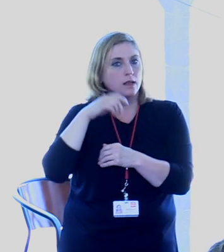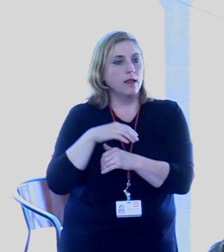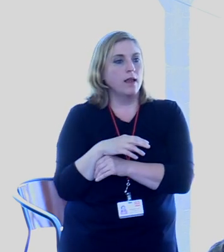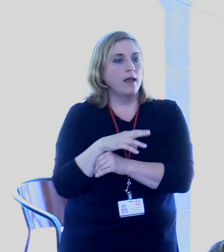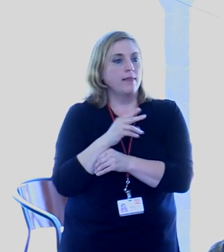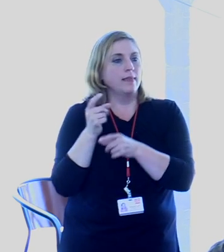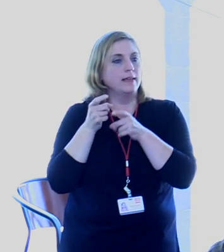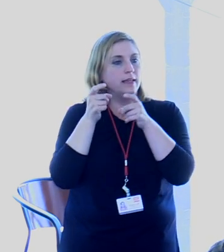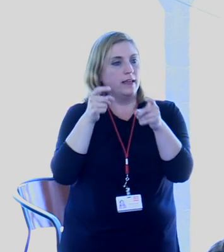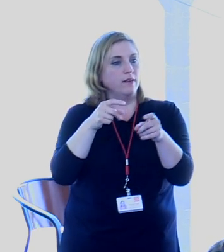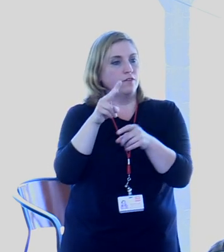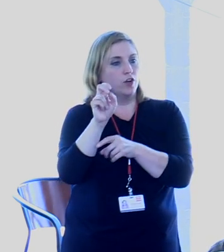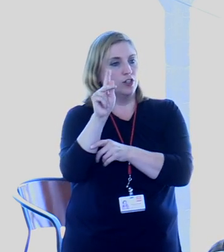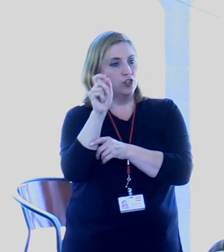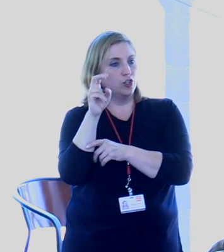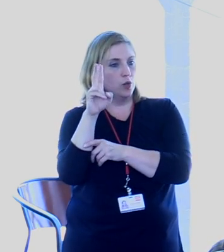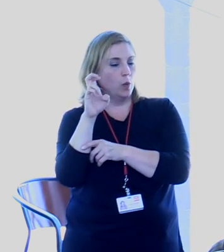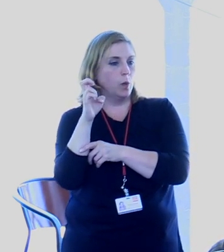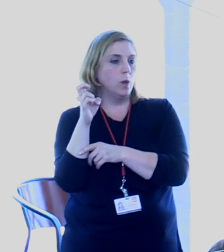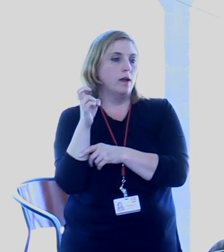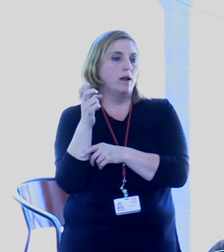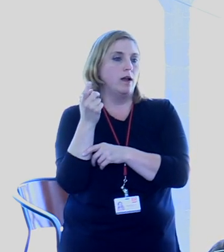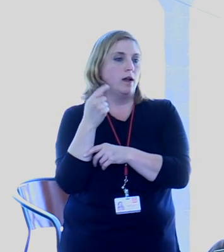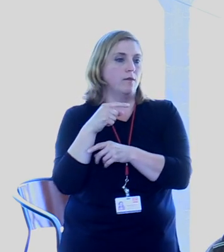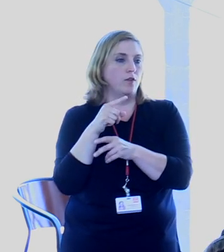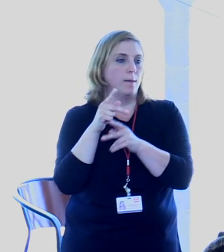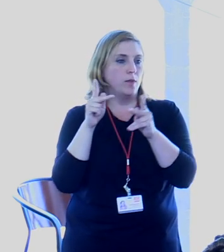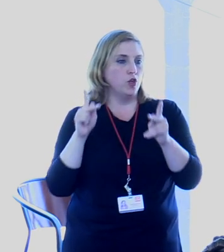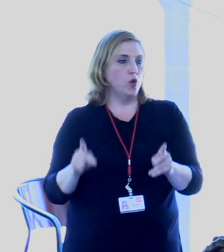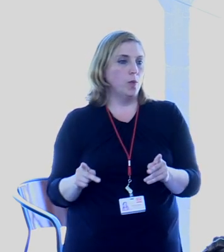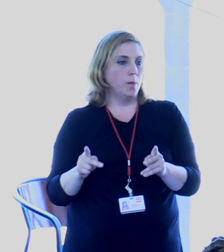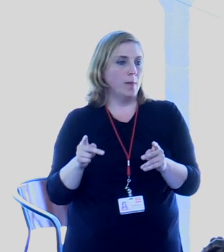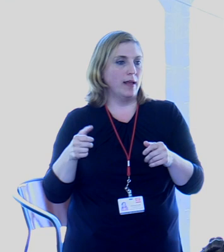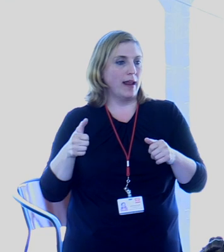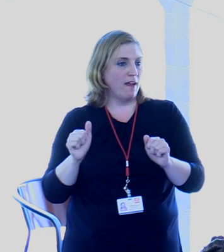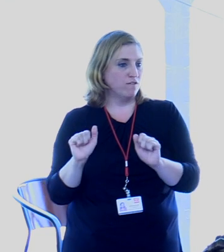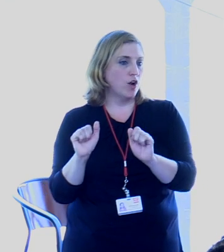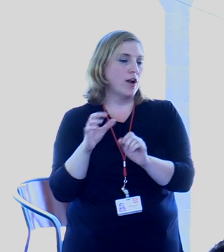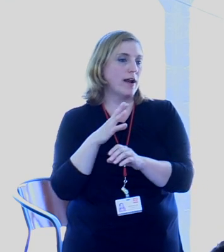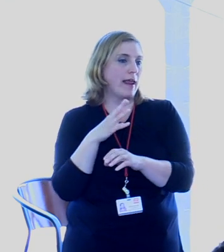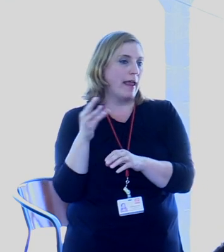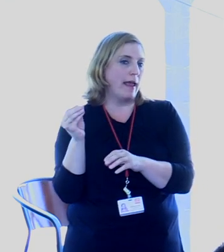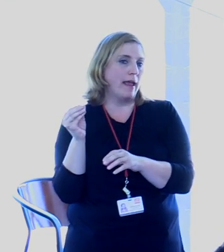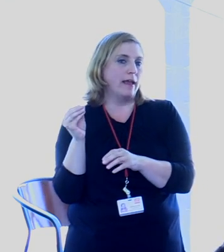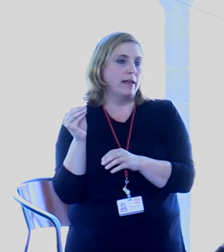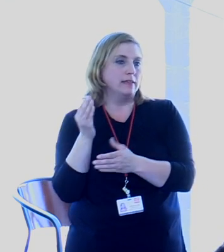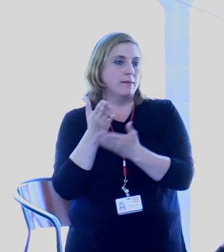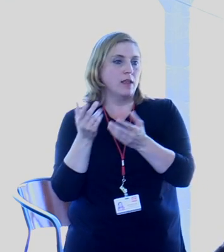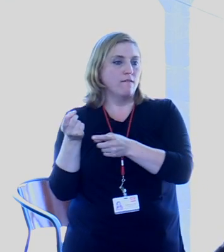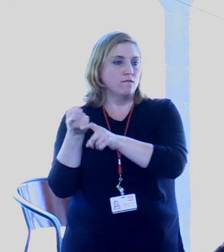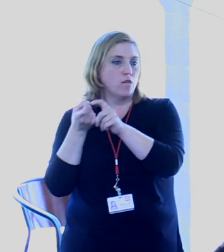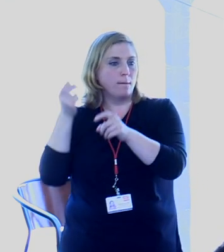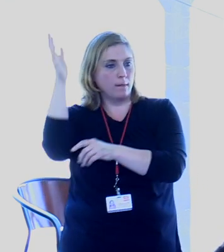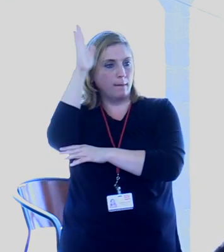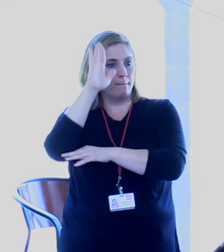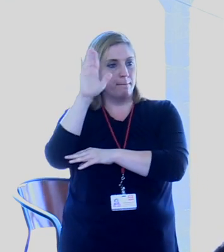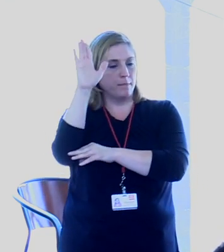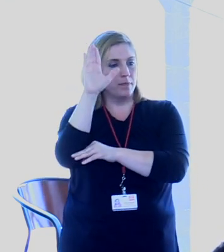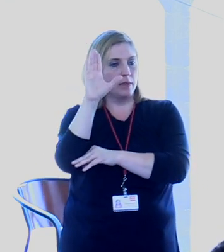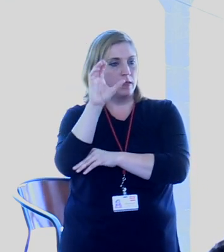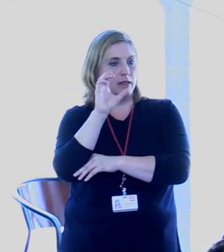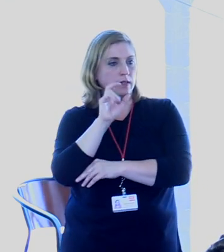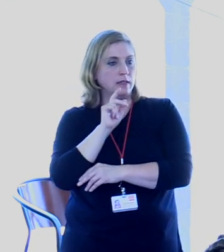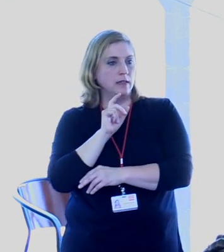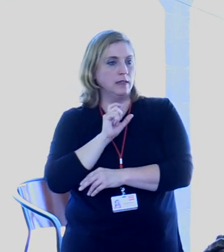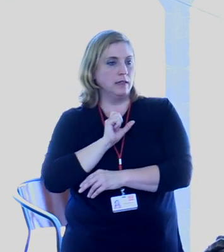The gift and the virtue are distinguished between human effort and something that is given by God. St. Thomas Aquinas